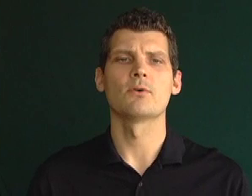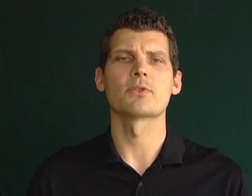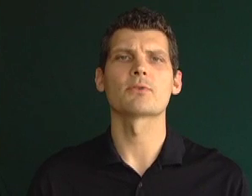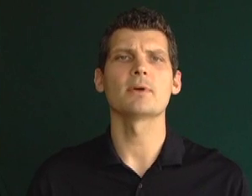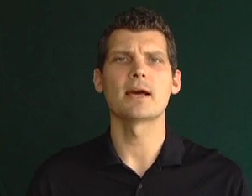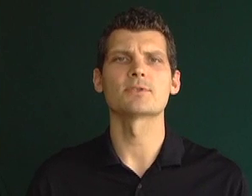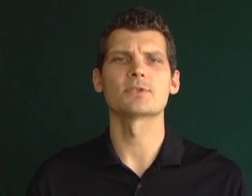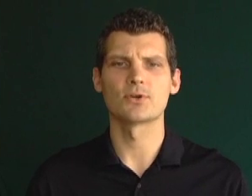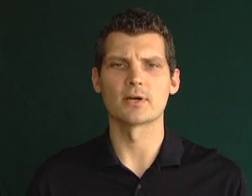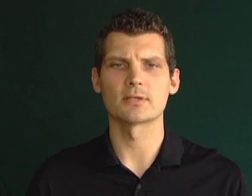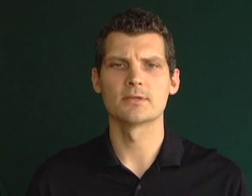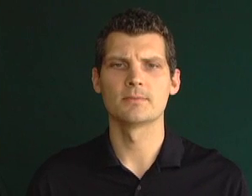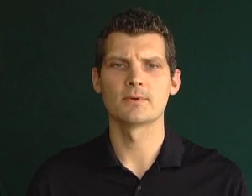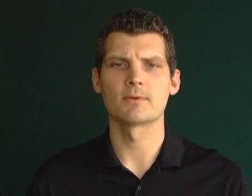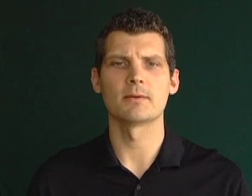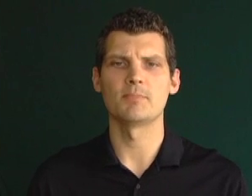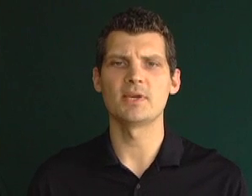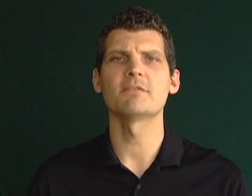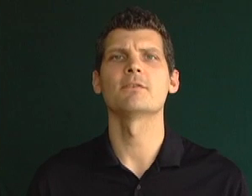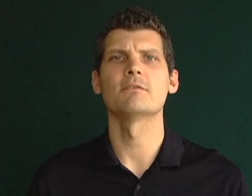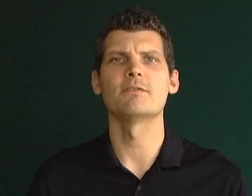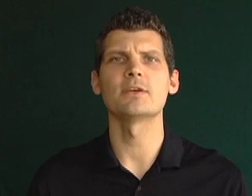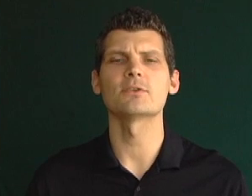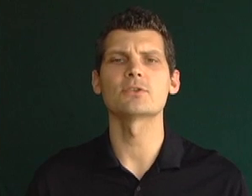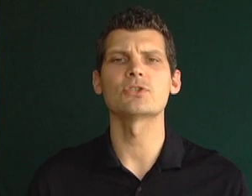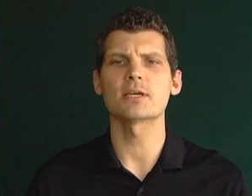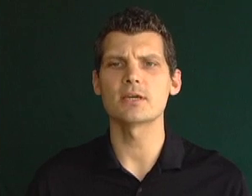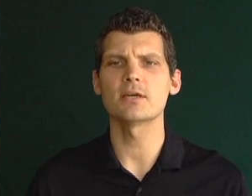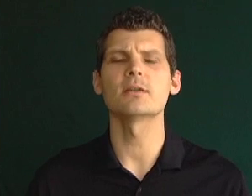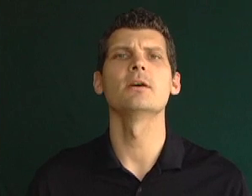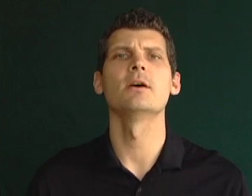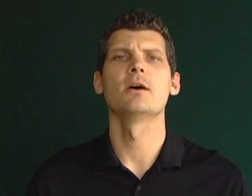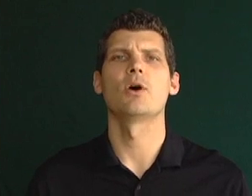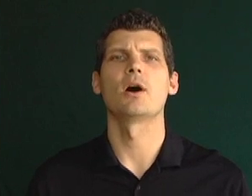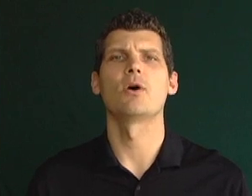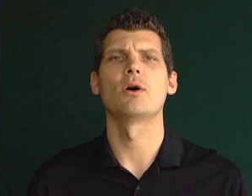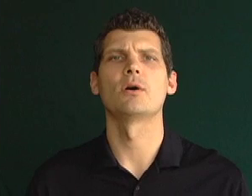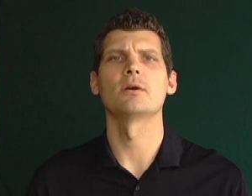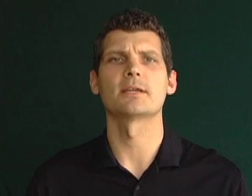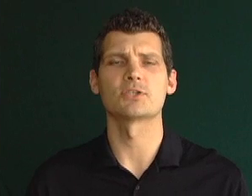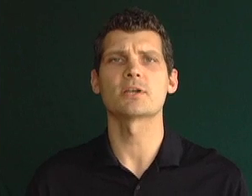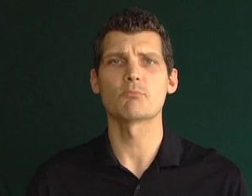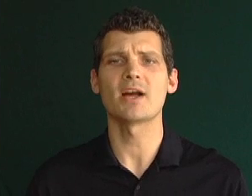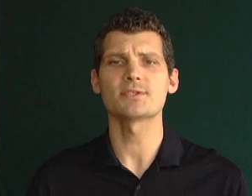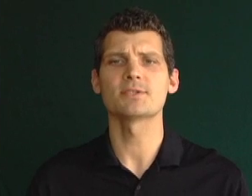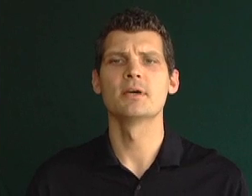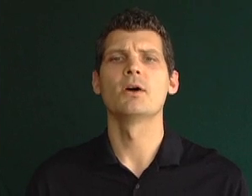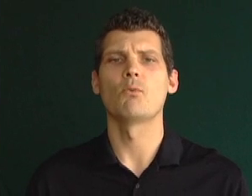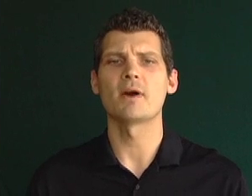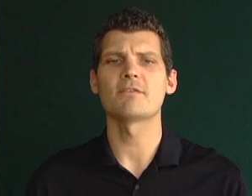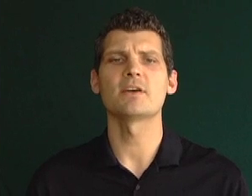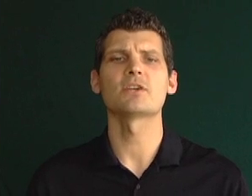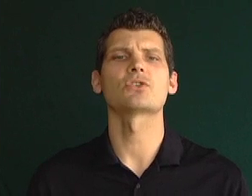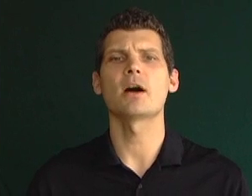or 3 ounces cooked, right? Beef, veal, chicken, like a chicken breast, whitefish,